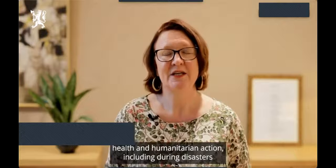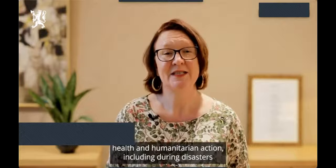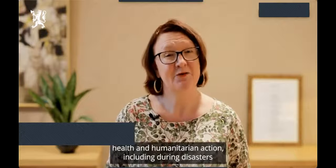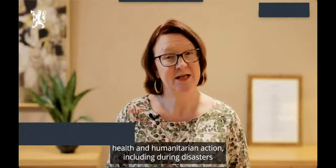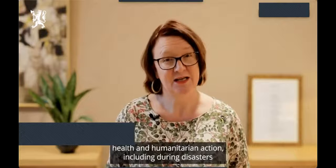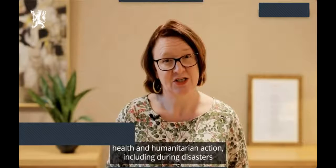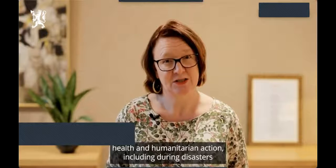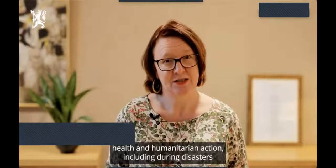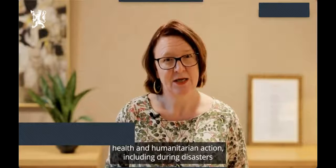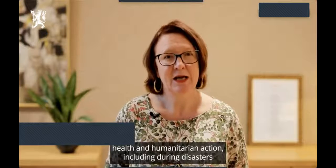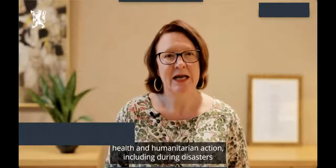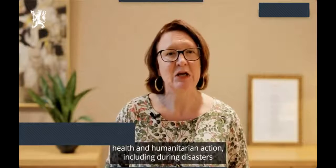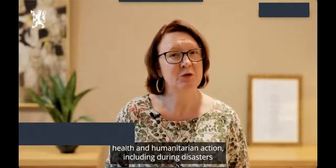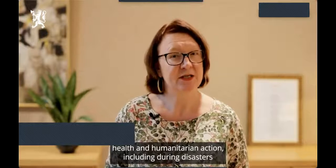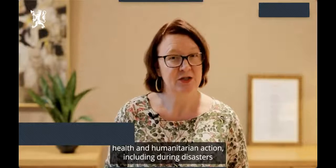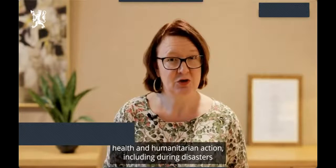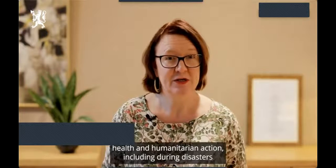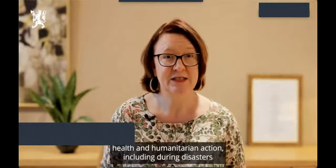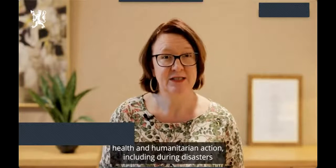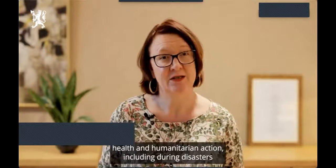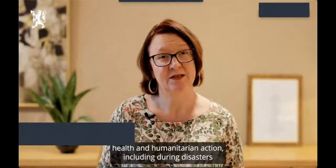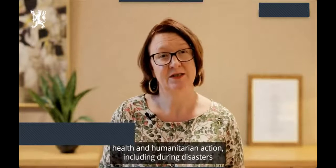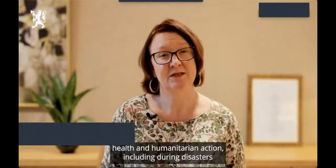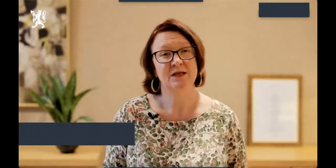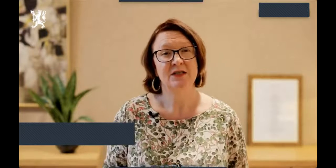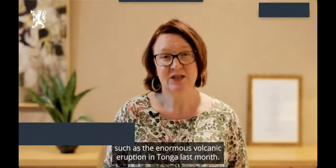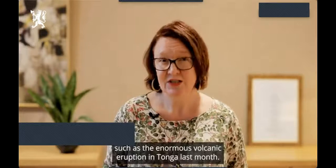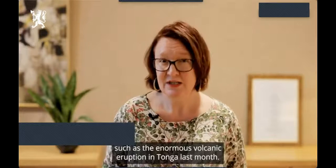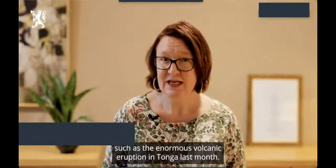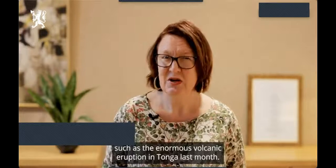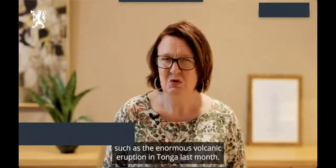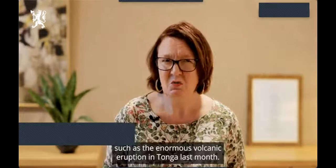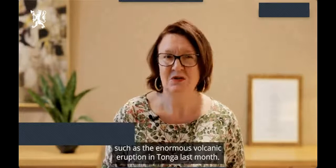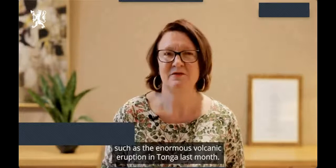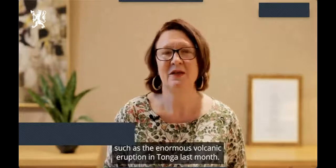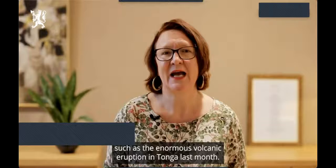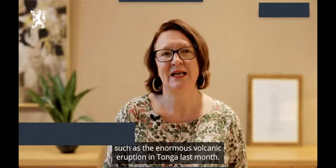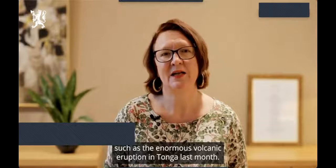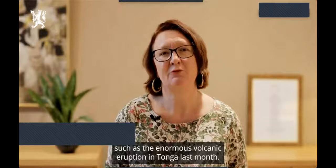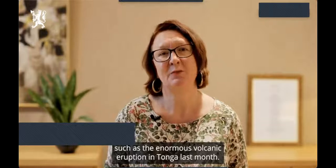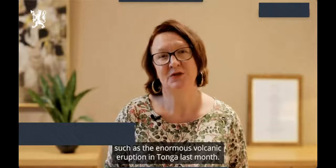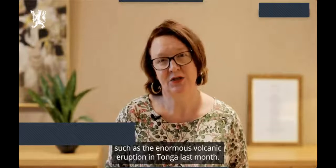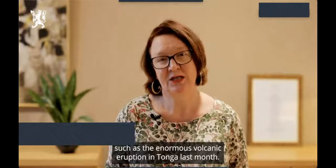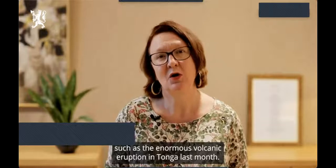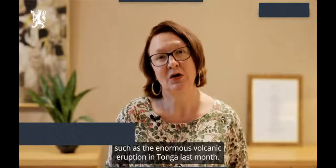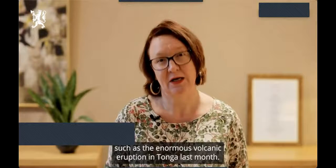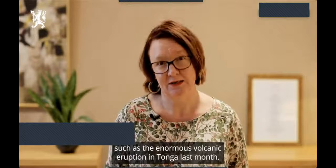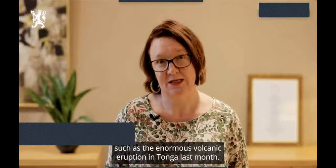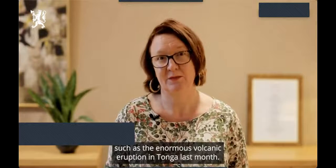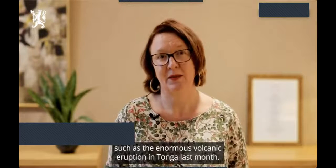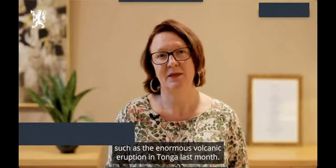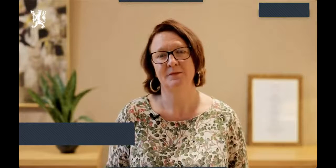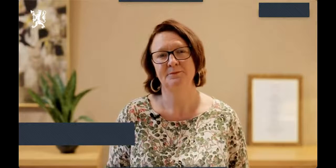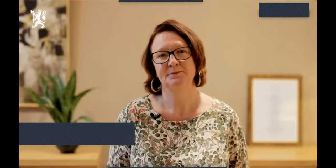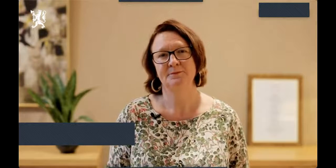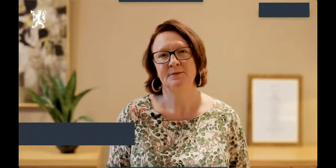and humanitarian action, including during disasters such as the enormous volcanic eruption in Tonga